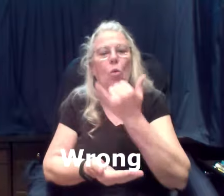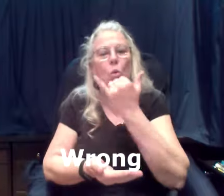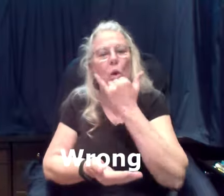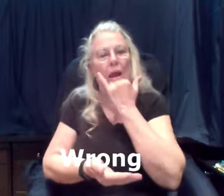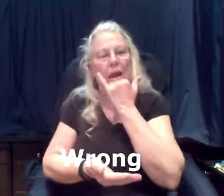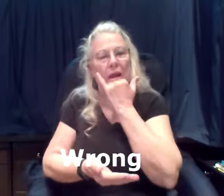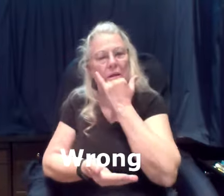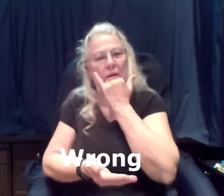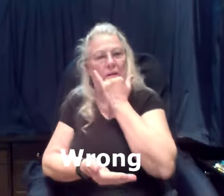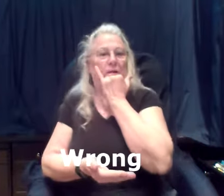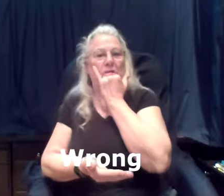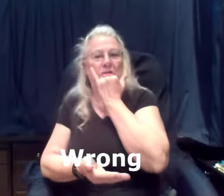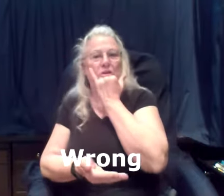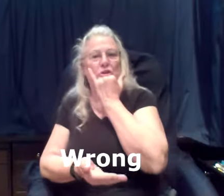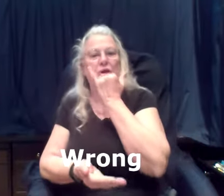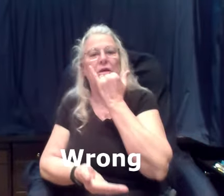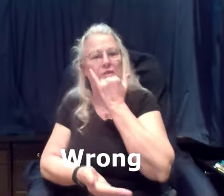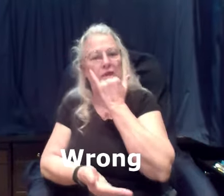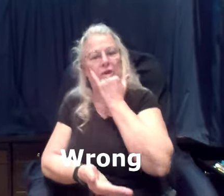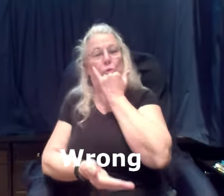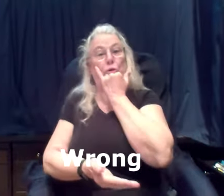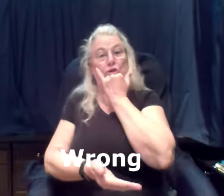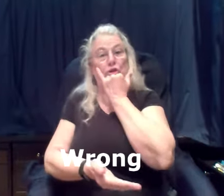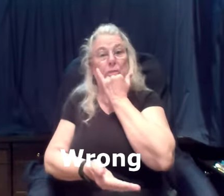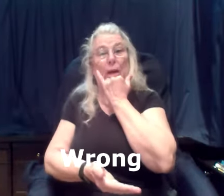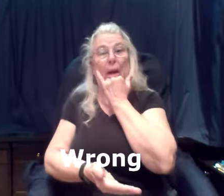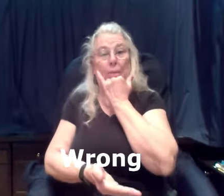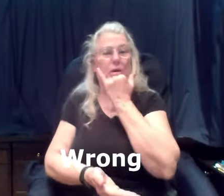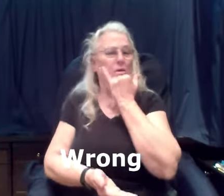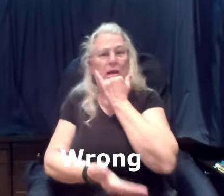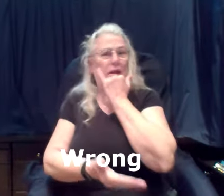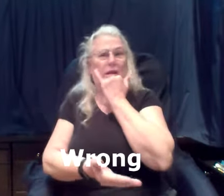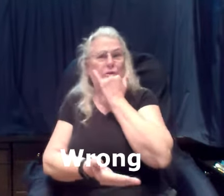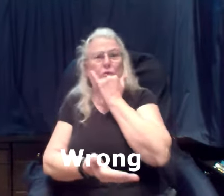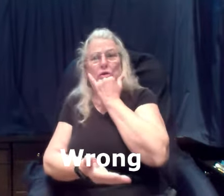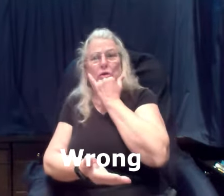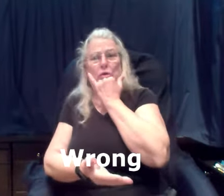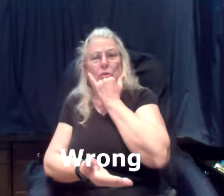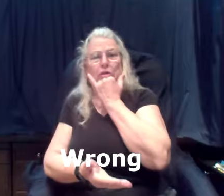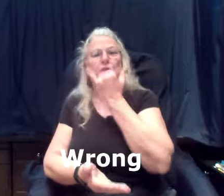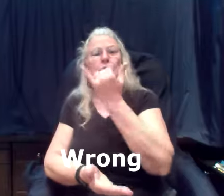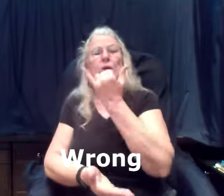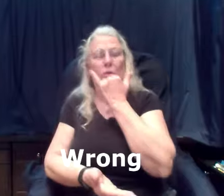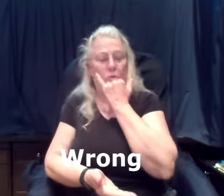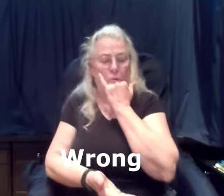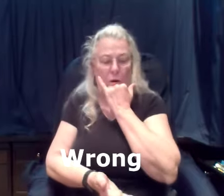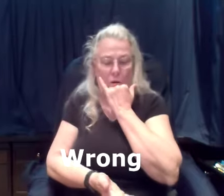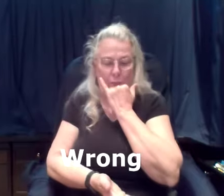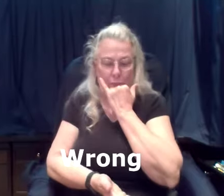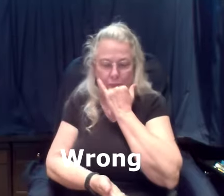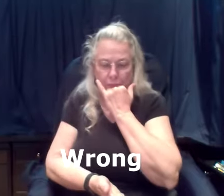Y hand against the chin. It's like you're pushing back because it's wrong. You don't want to do it. Wrong.